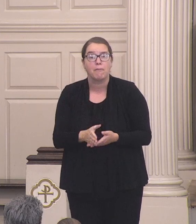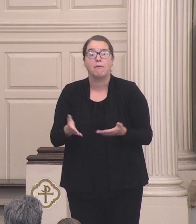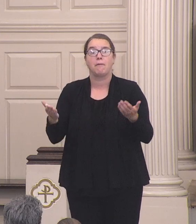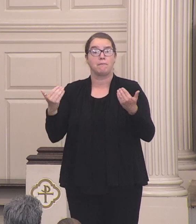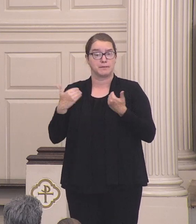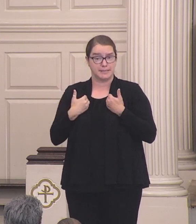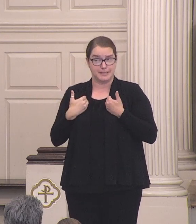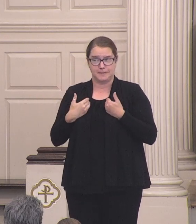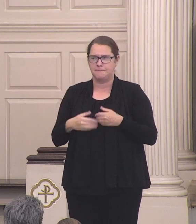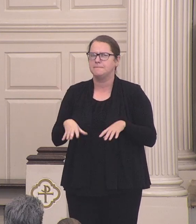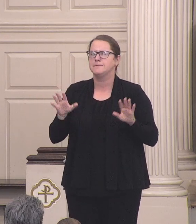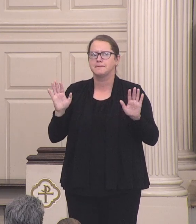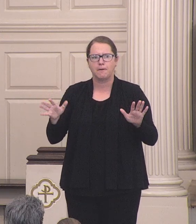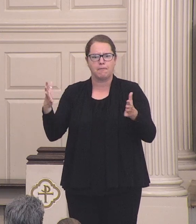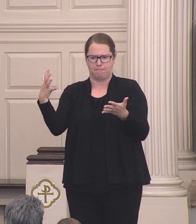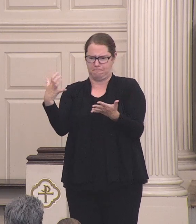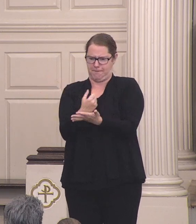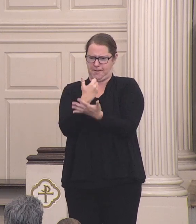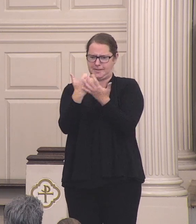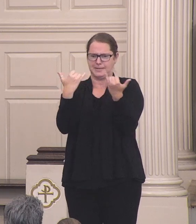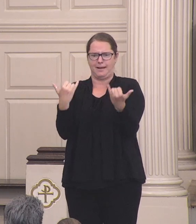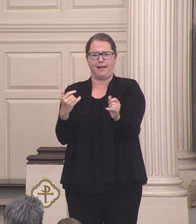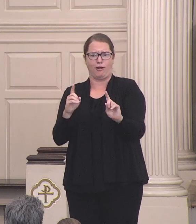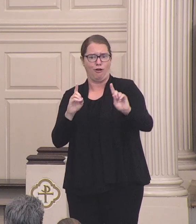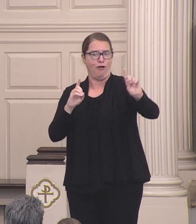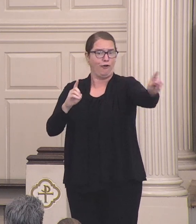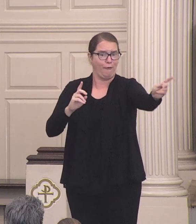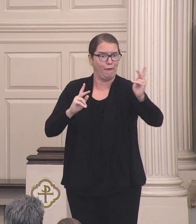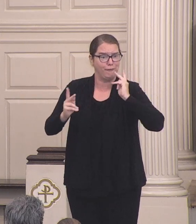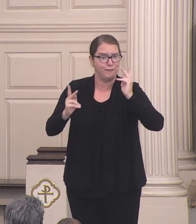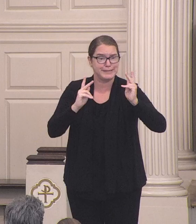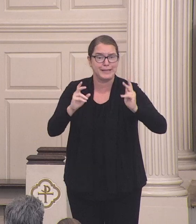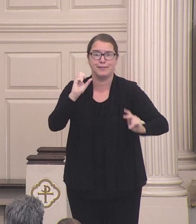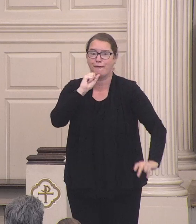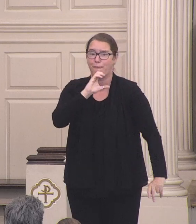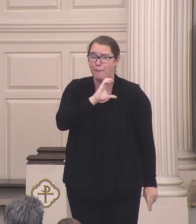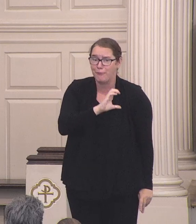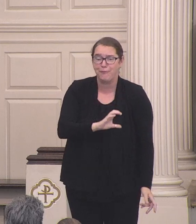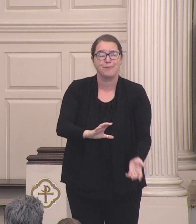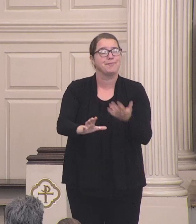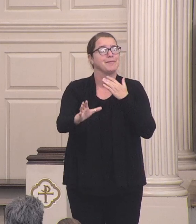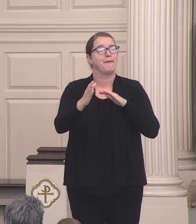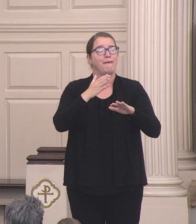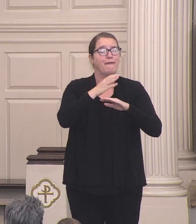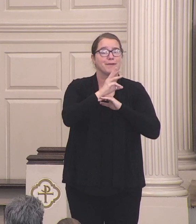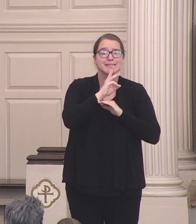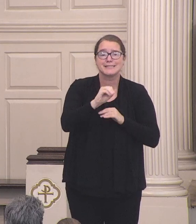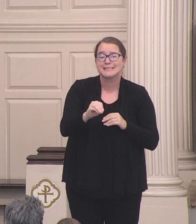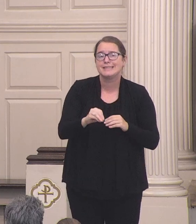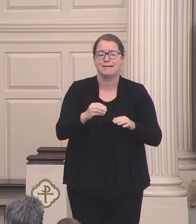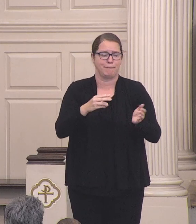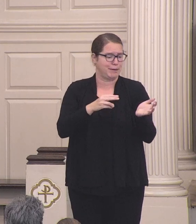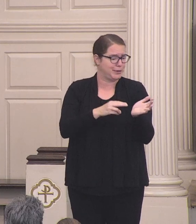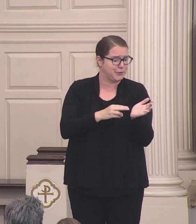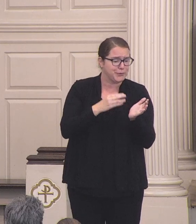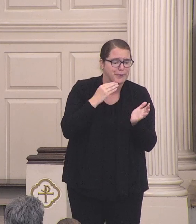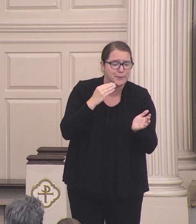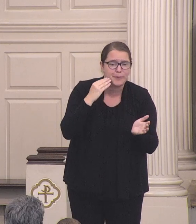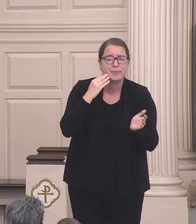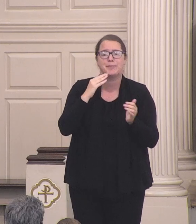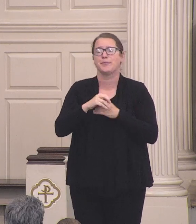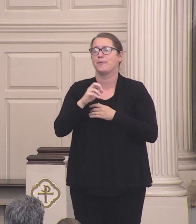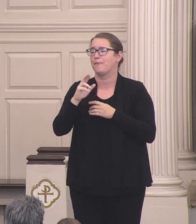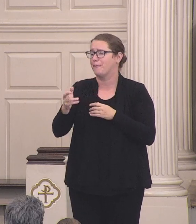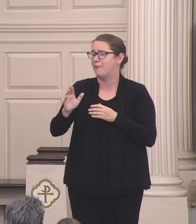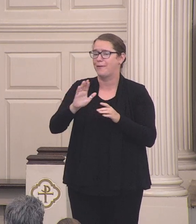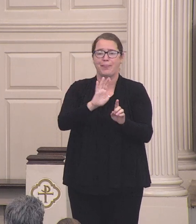living, in hospices. I think it is a wonderful idea that today you can spend some time, go